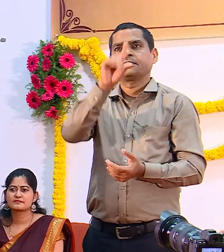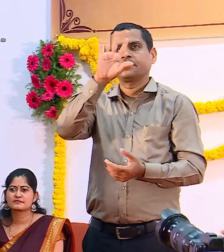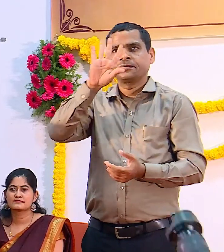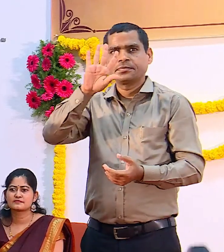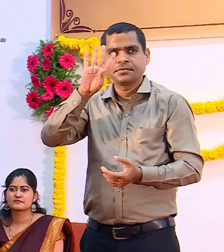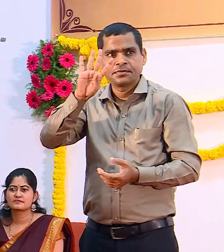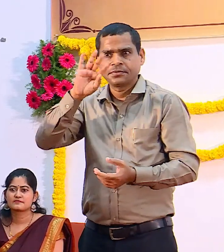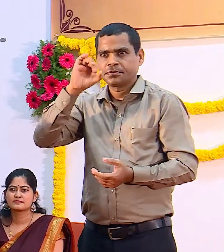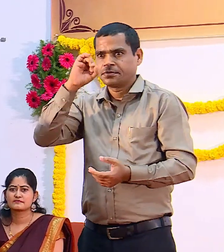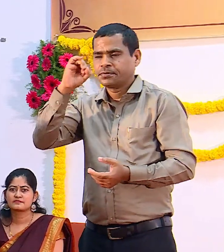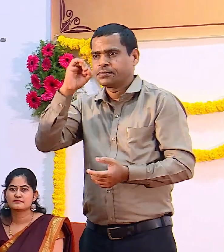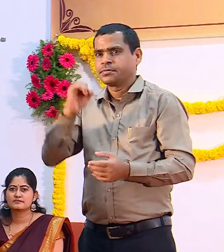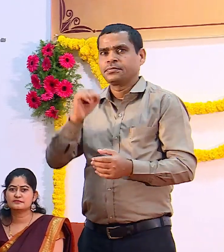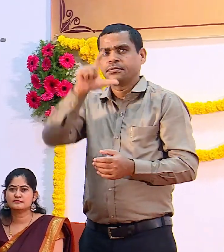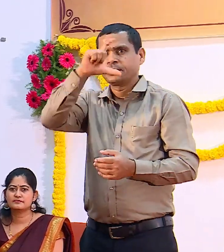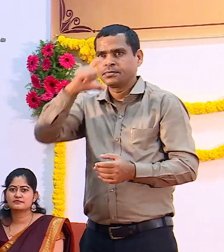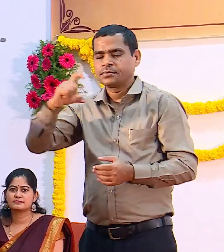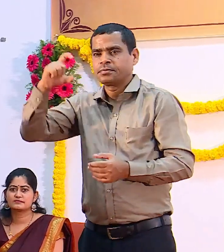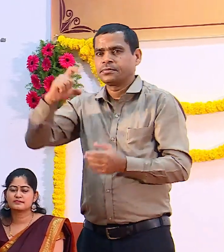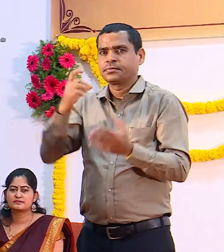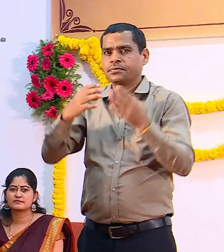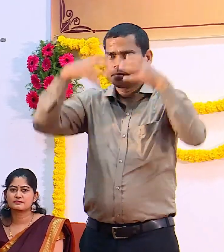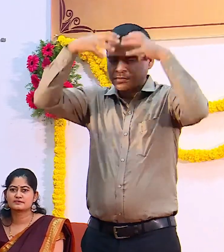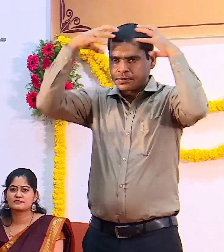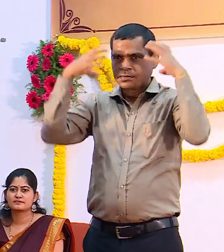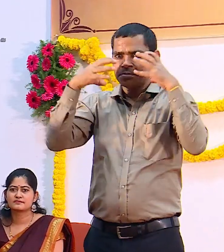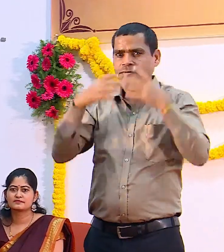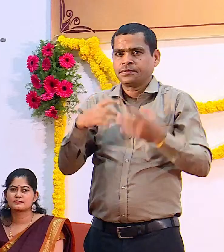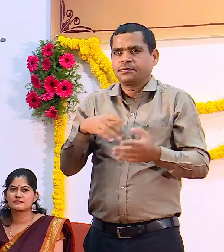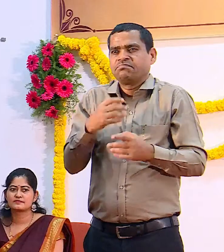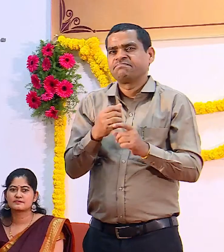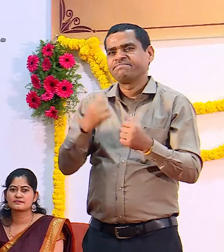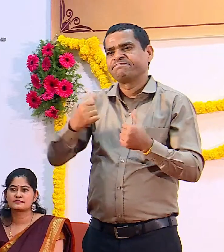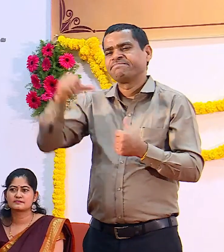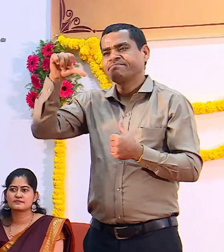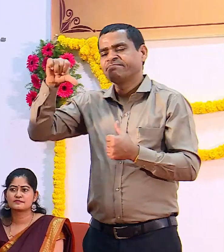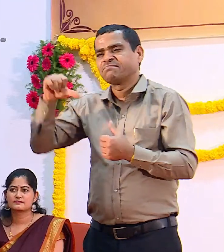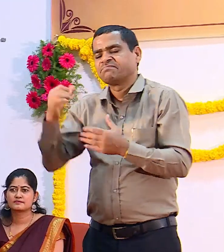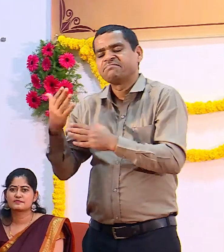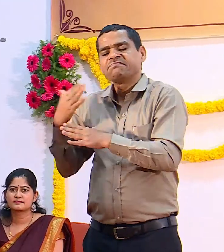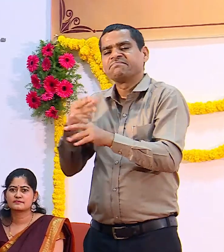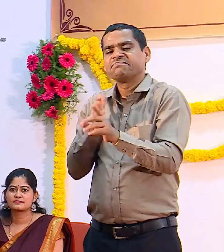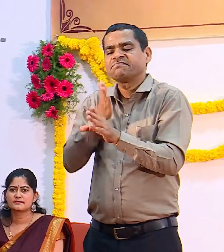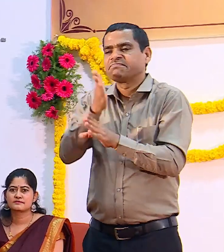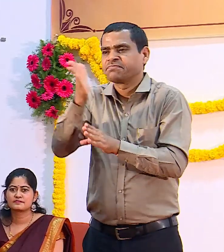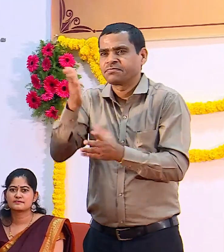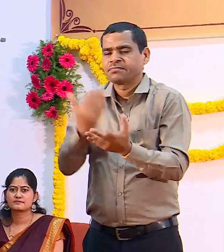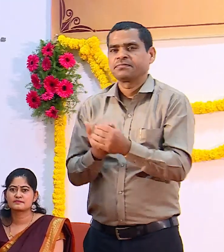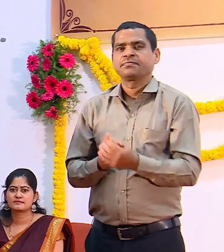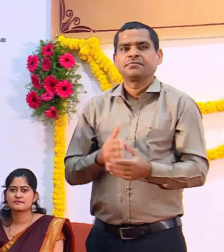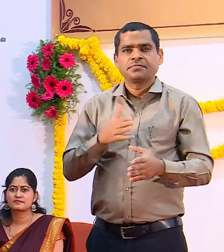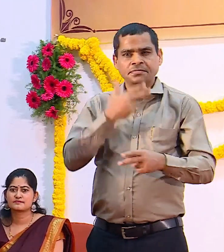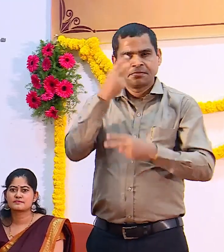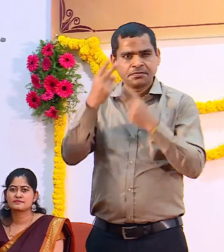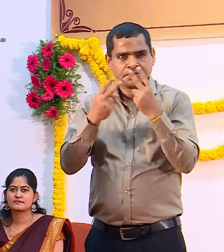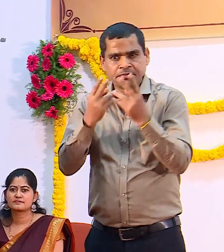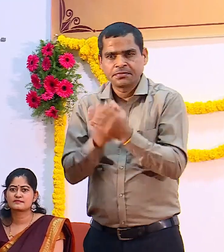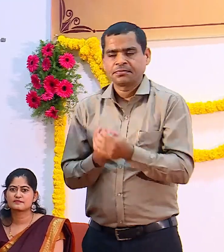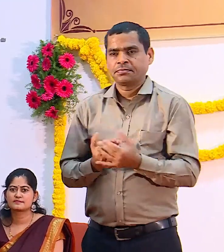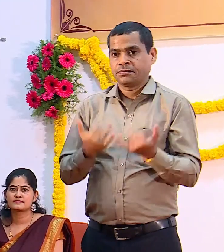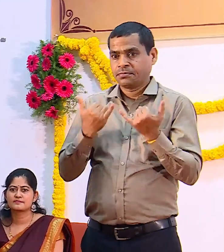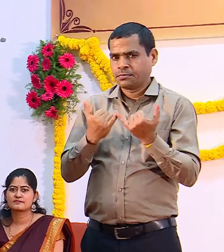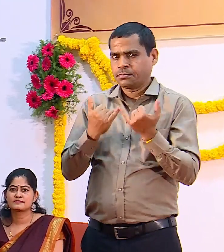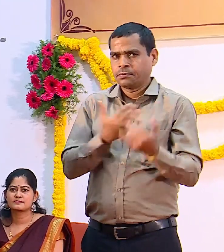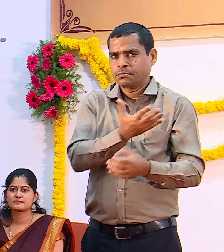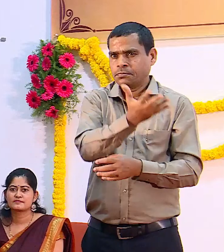one Aish is actually we have failed in some way. We should have had many till now, and now we do require